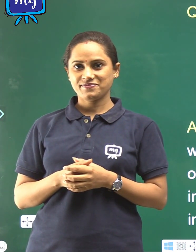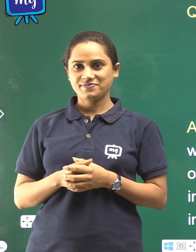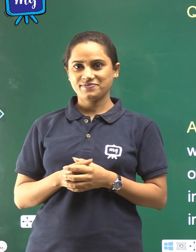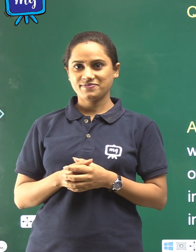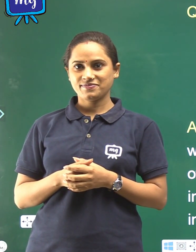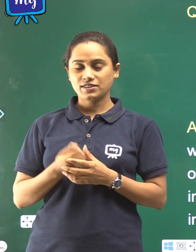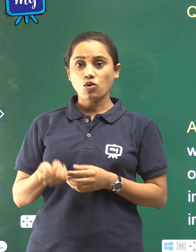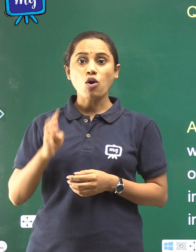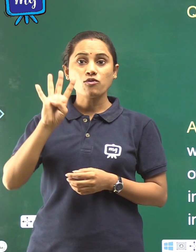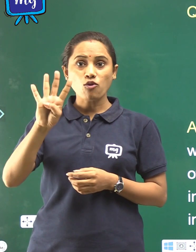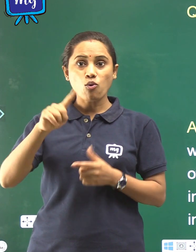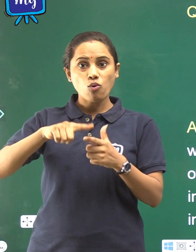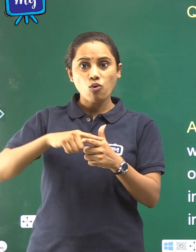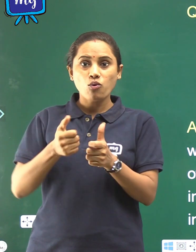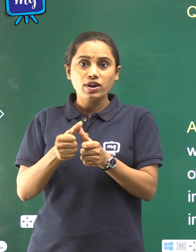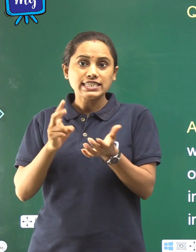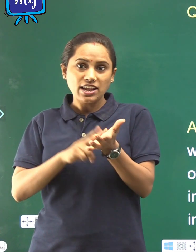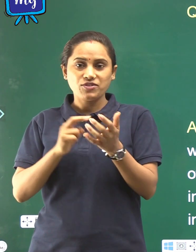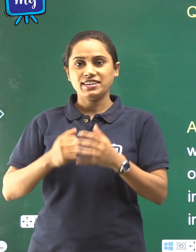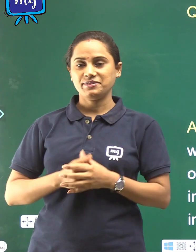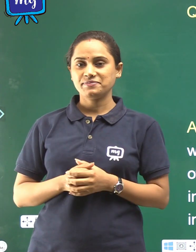on 4th January.